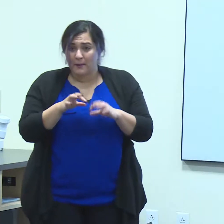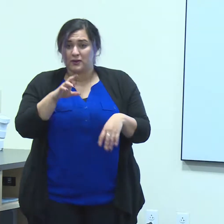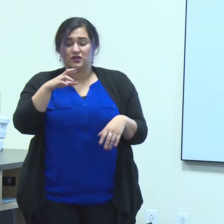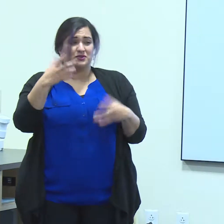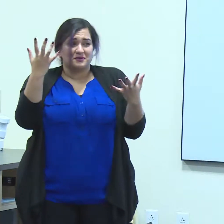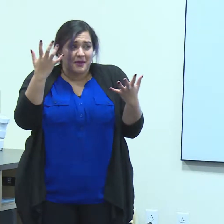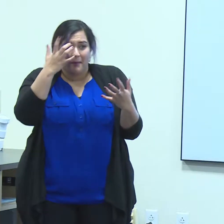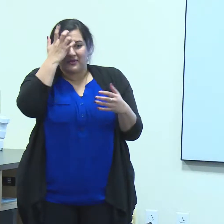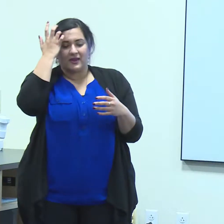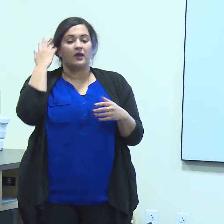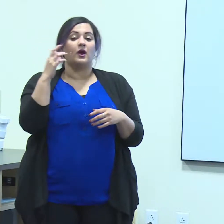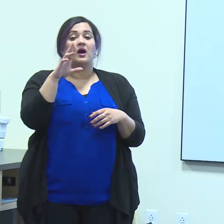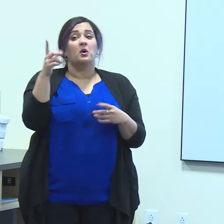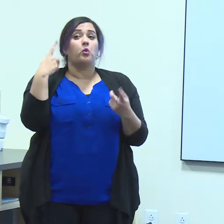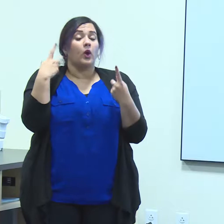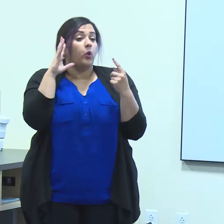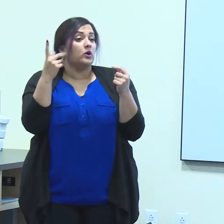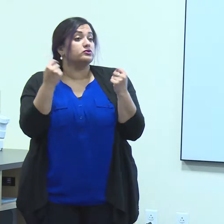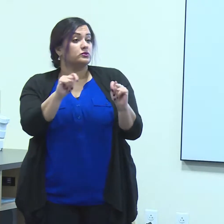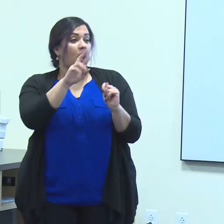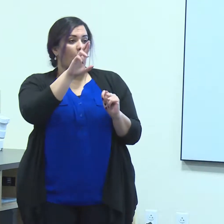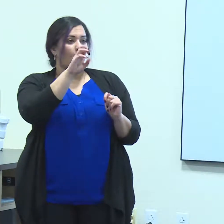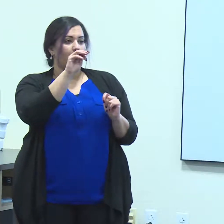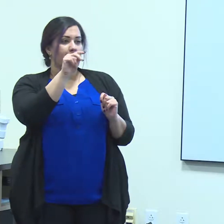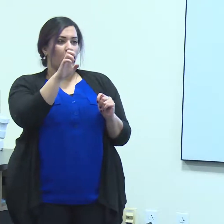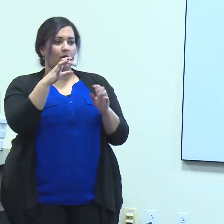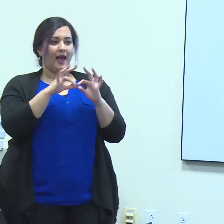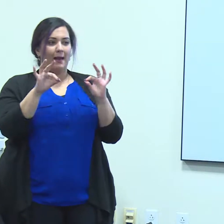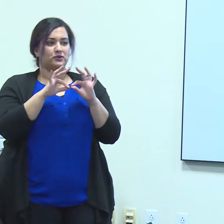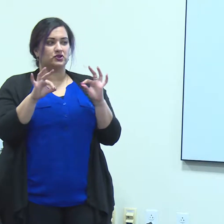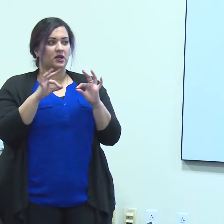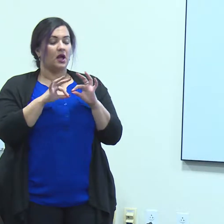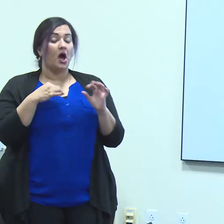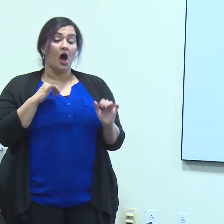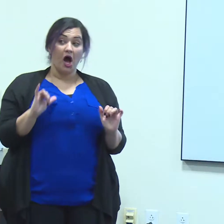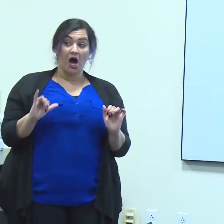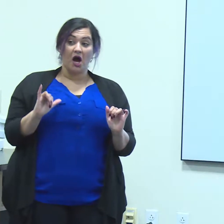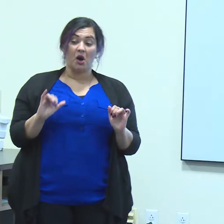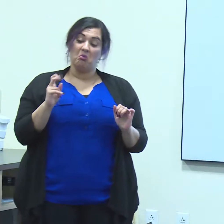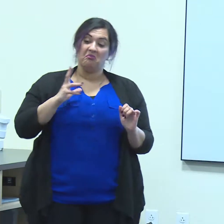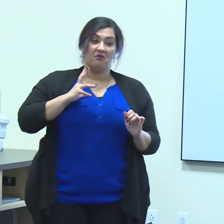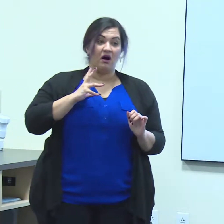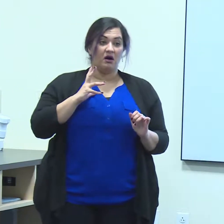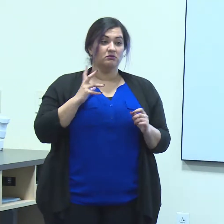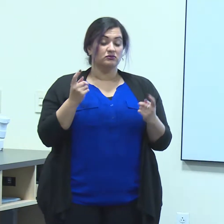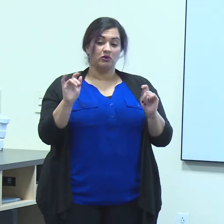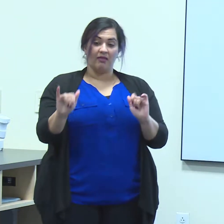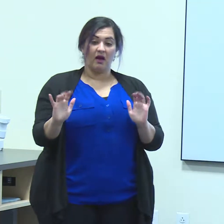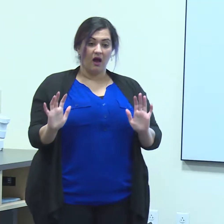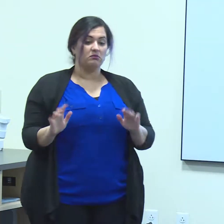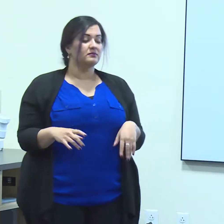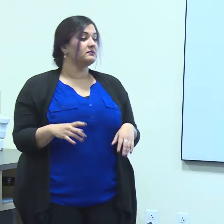counselor and asked what they might be able to help us with. They said that they could help with remote captioning for my